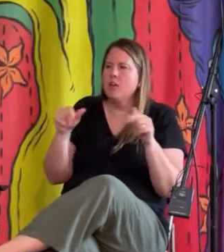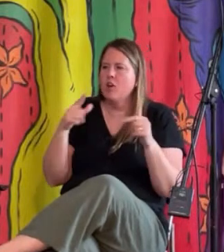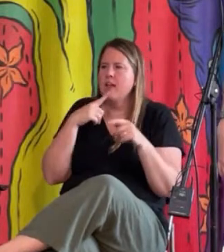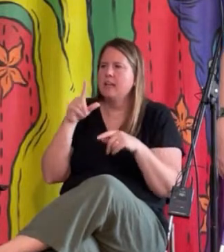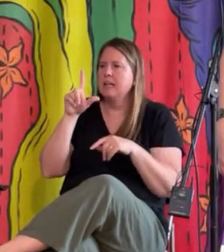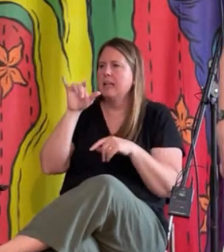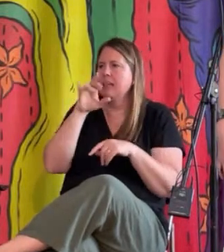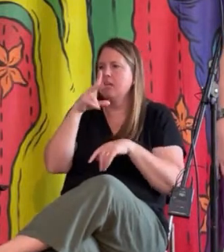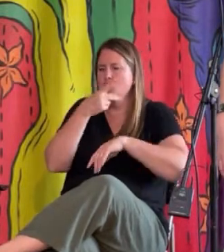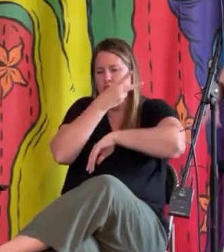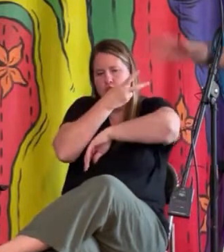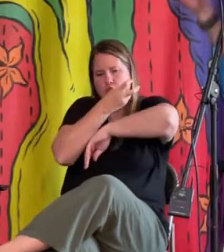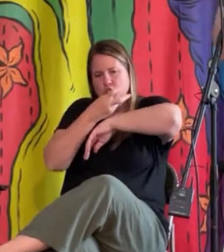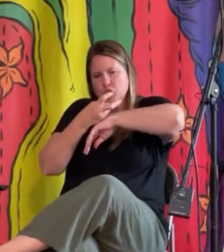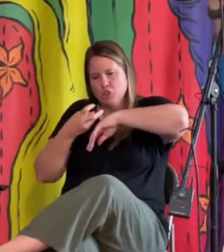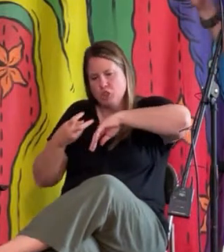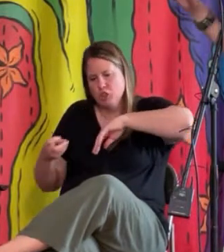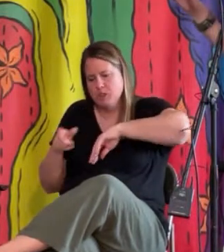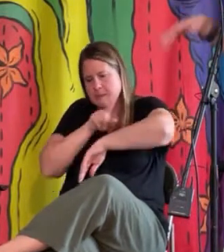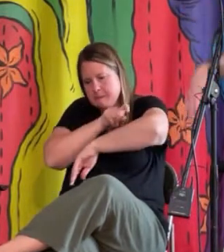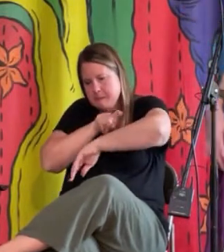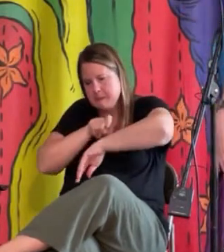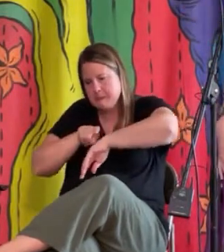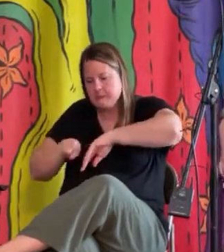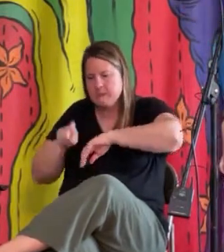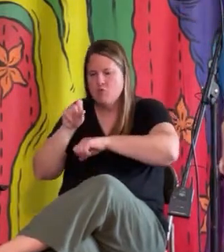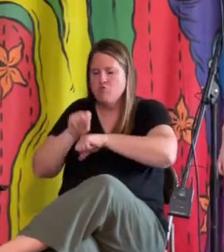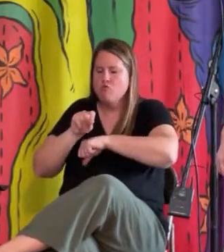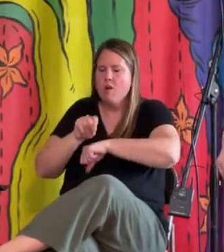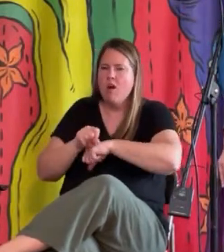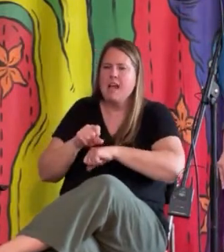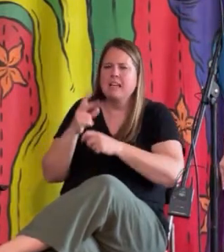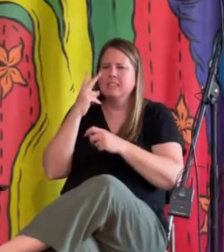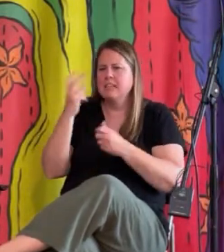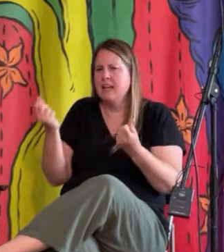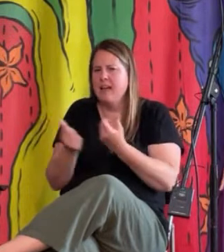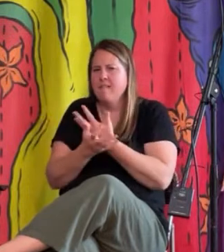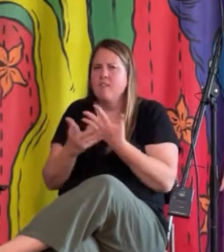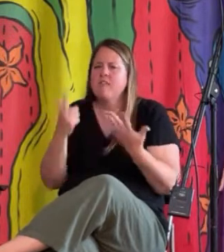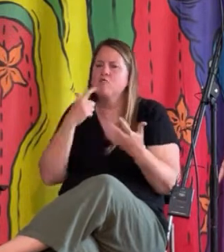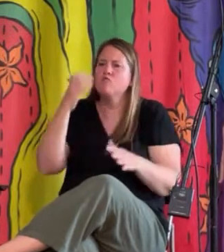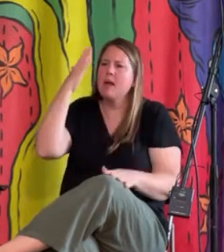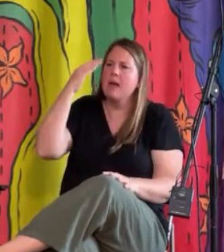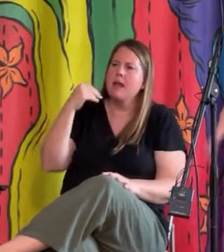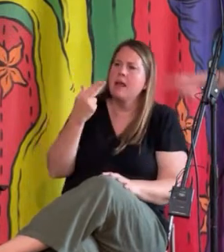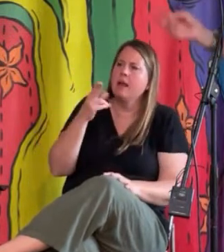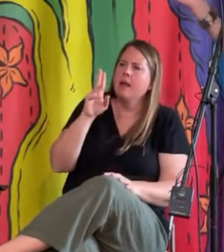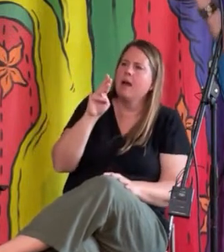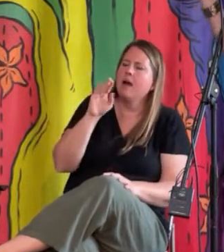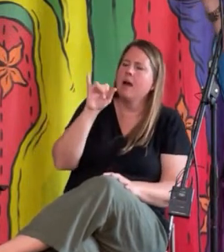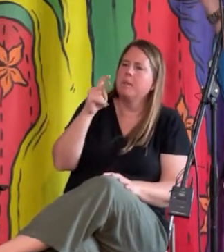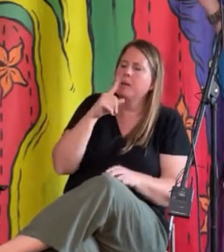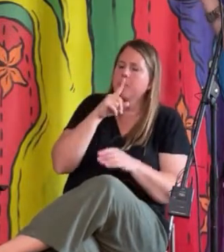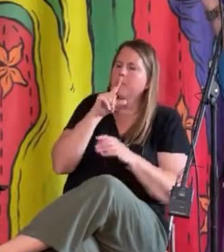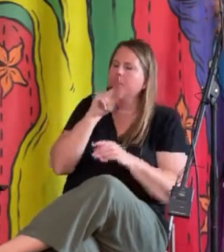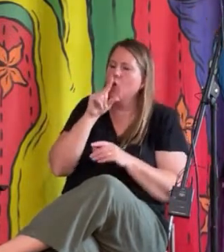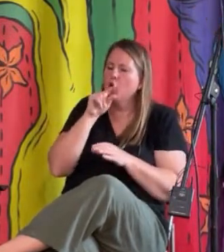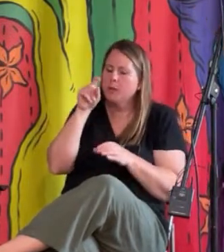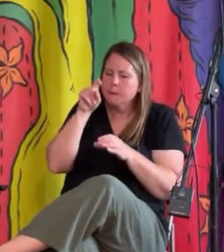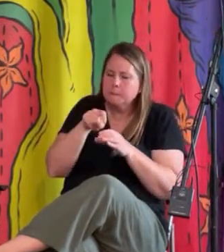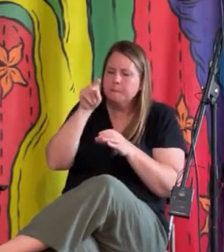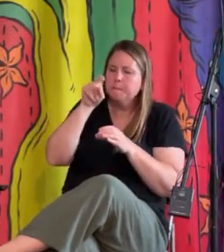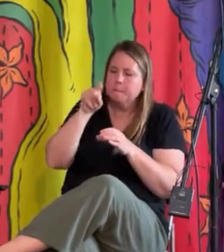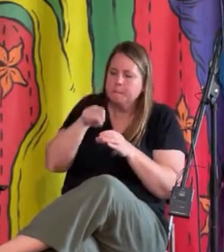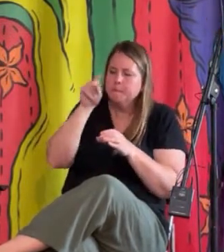feeling. I could see everything. Red-headed hummingbirds dipped their beaks into the little red hoods of penstemon,